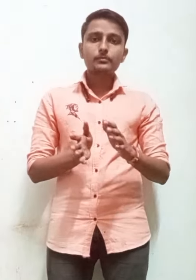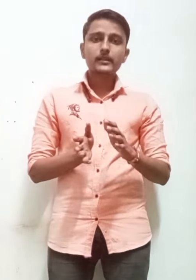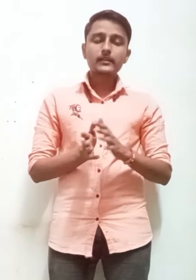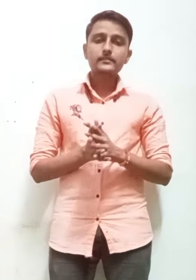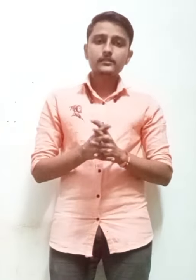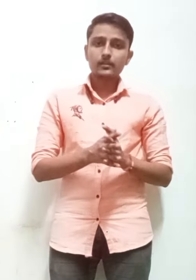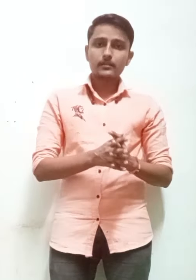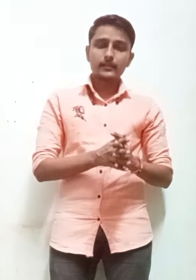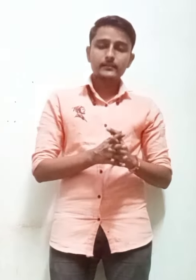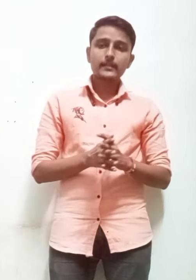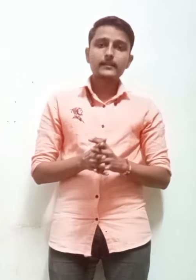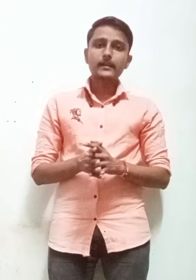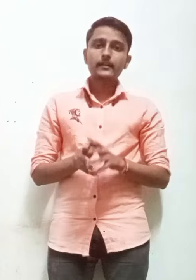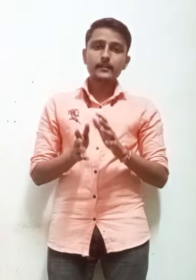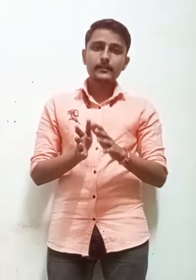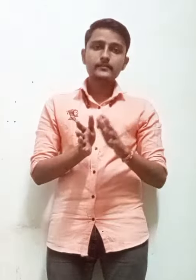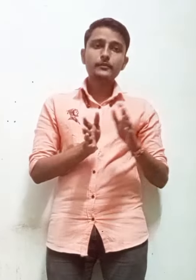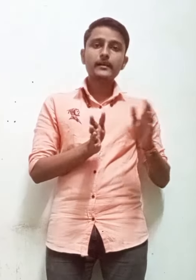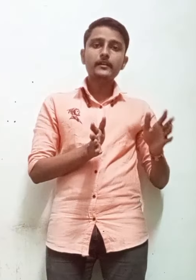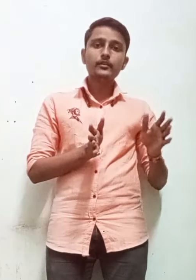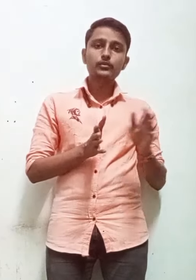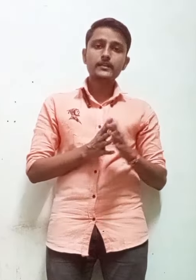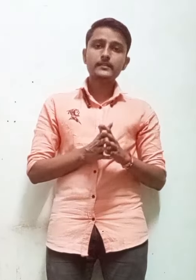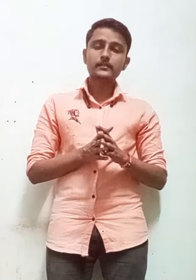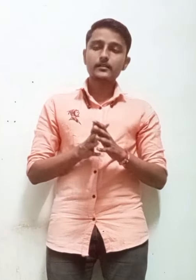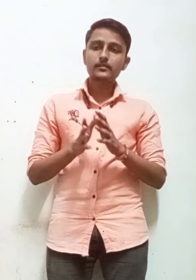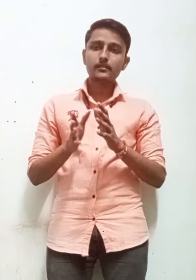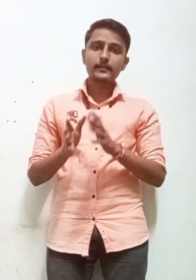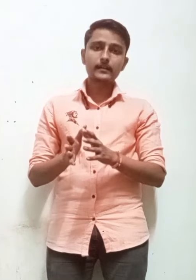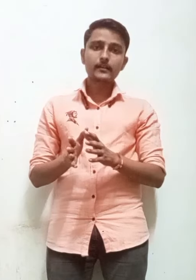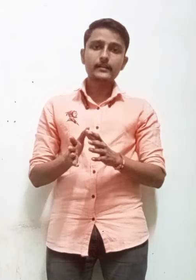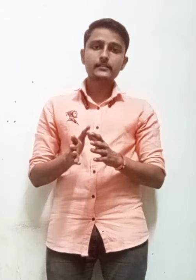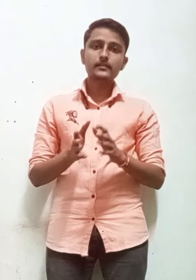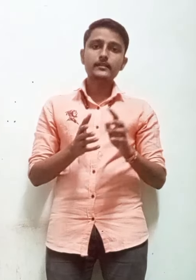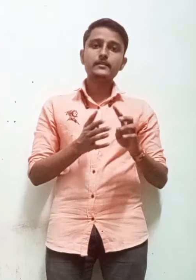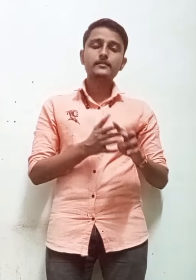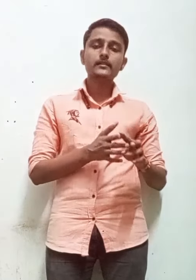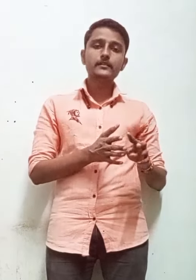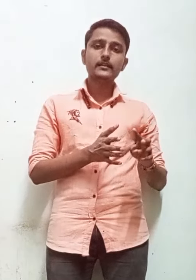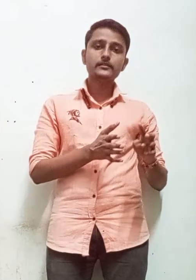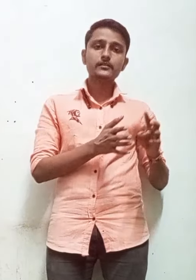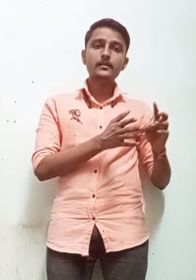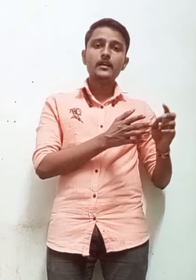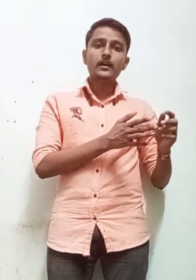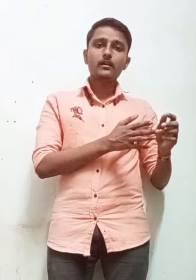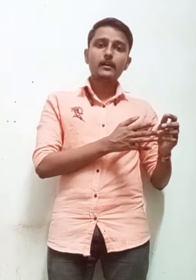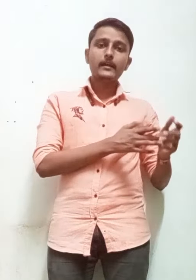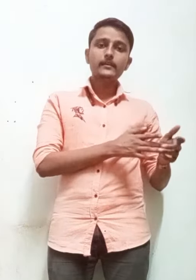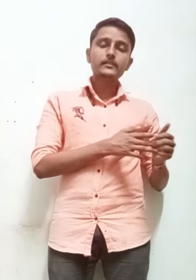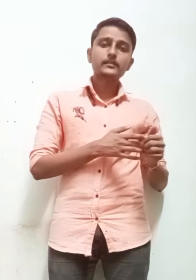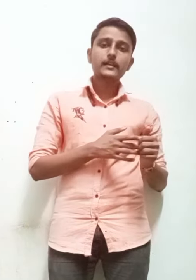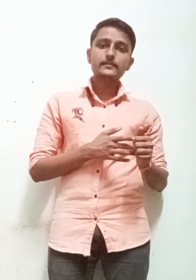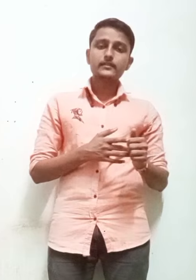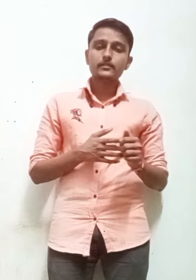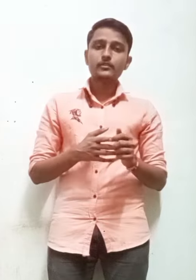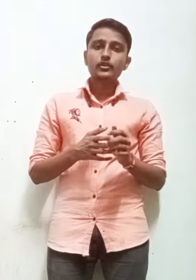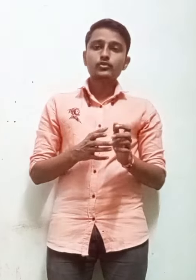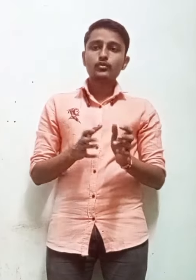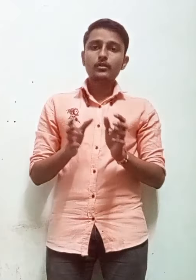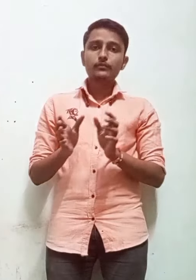object is like that. It is divided into three sections: declaration, instantiation, and initialization. So